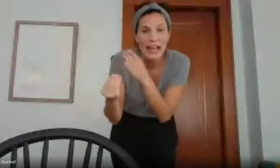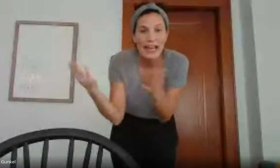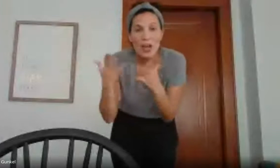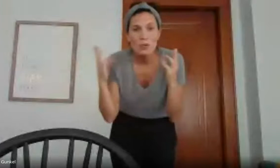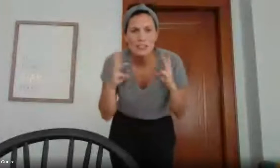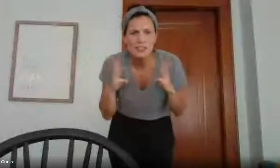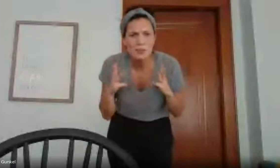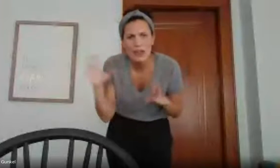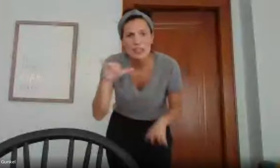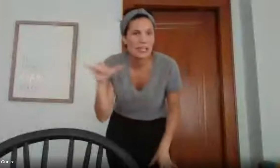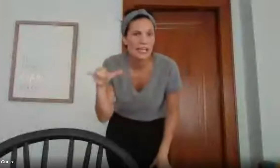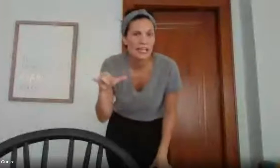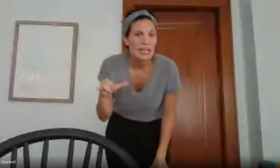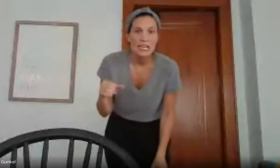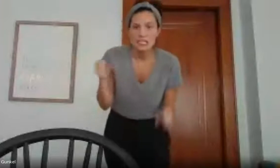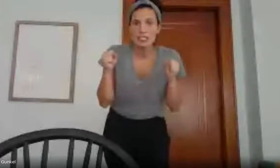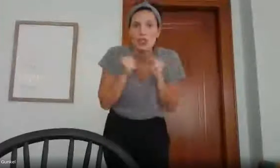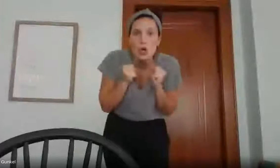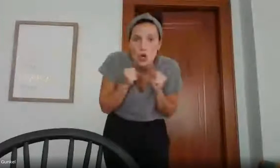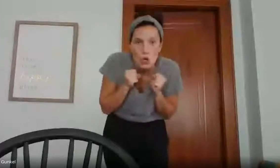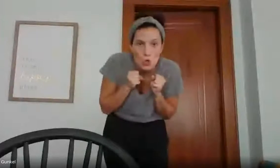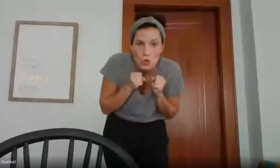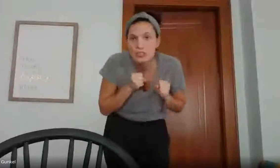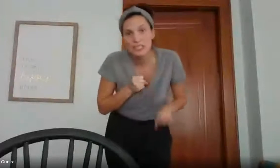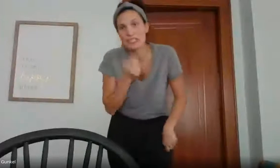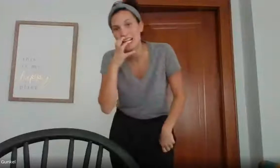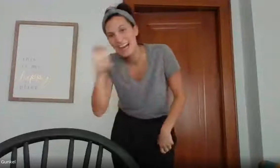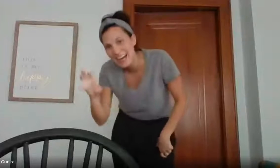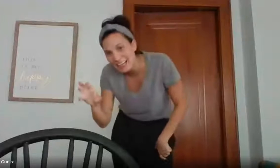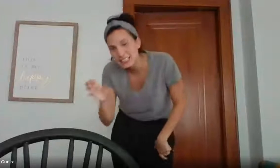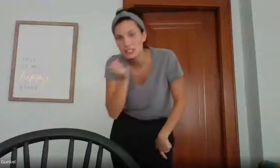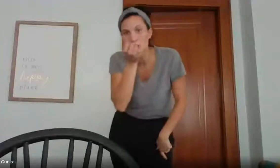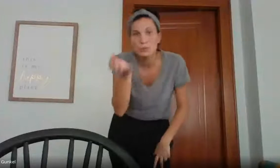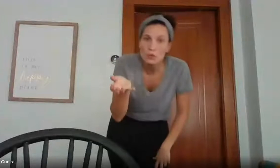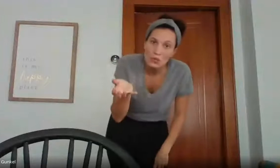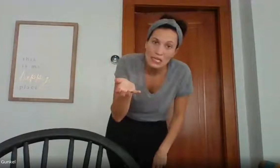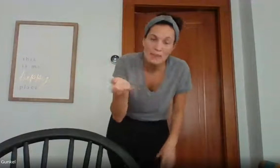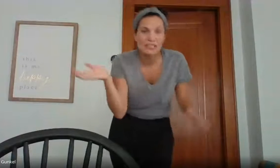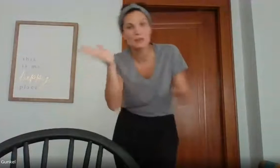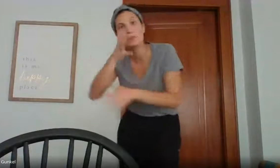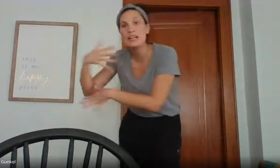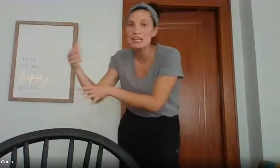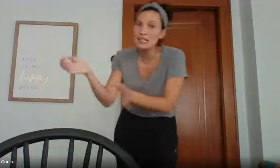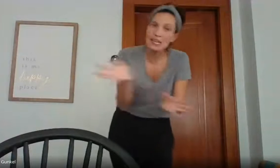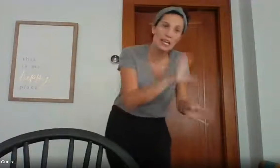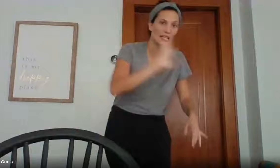outside. What's the weather like? Is it cold? Is it hot? Is it warm? Is it windy? Is